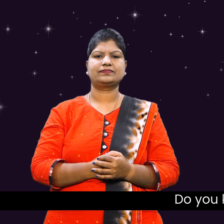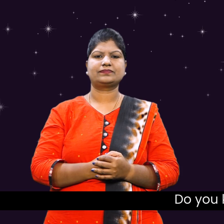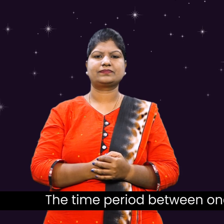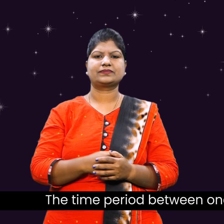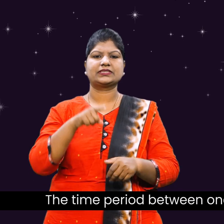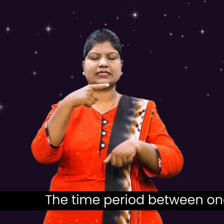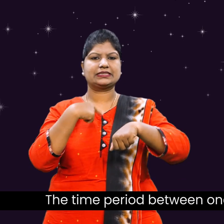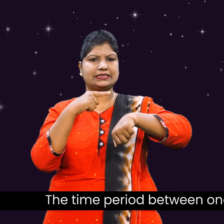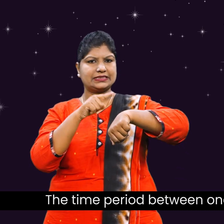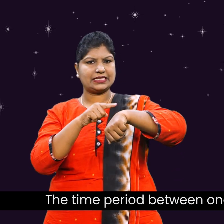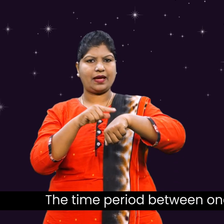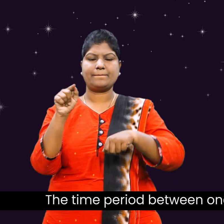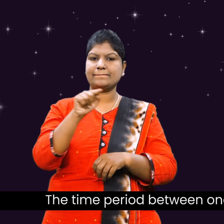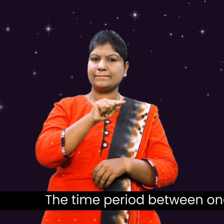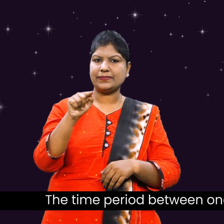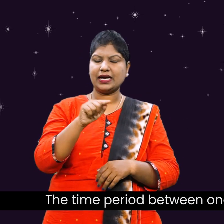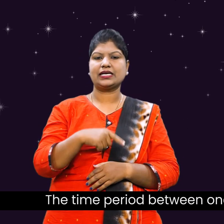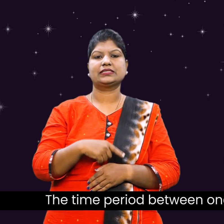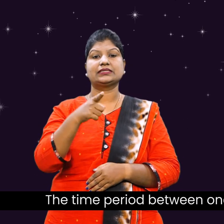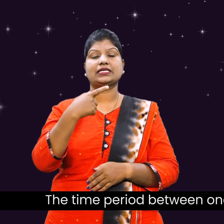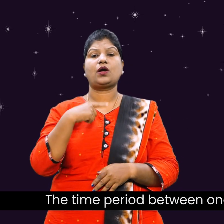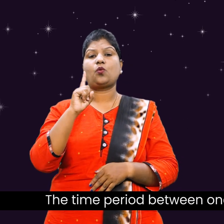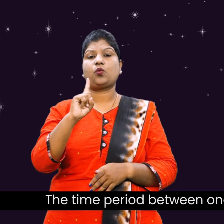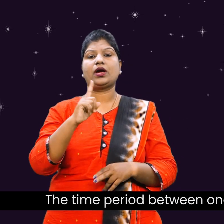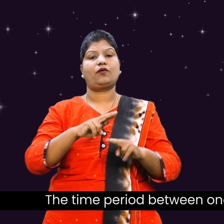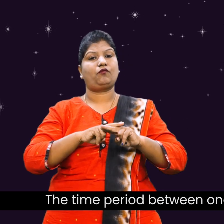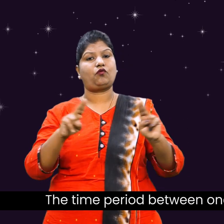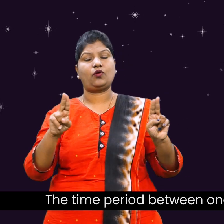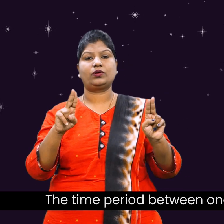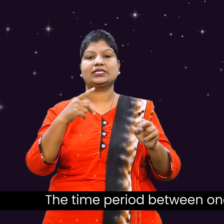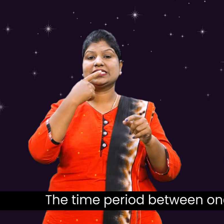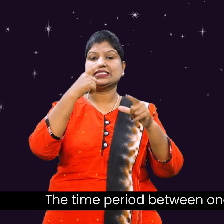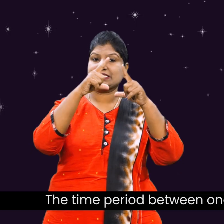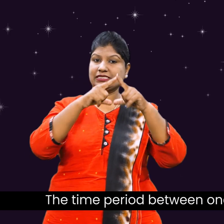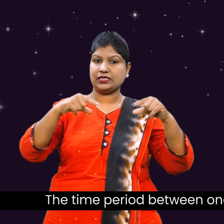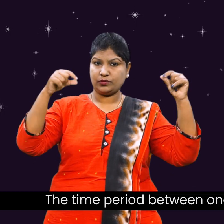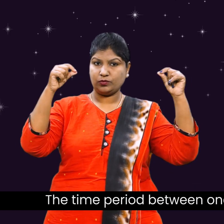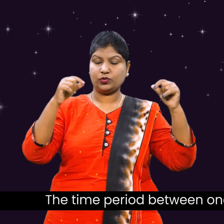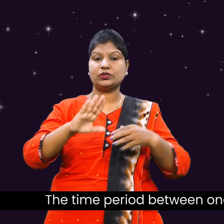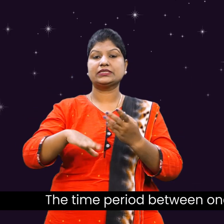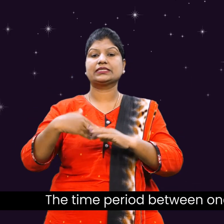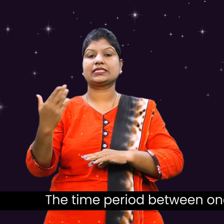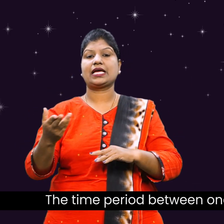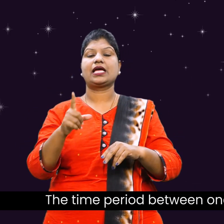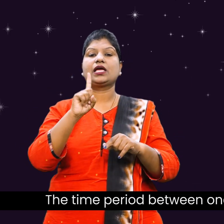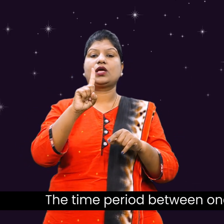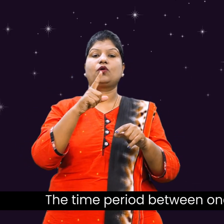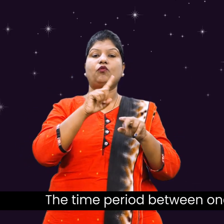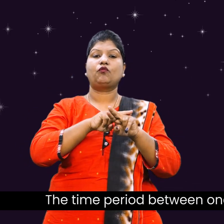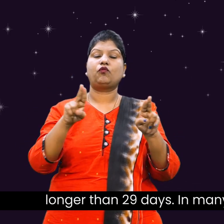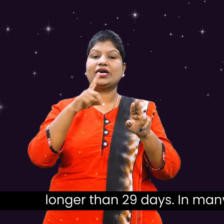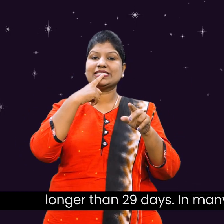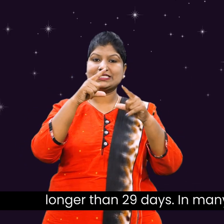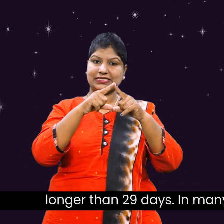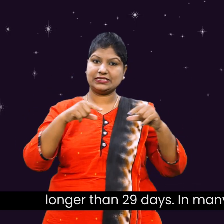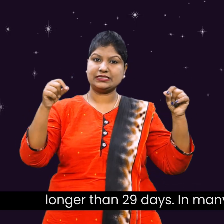The time period between one full moon to next full moon is